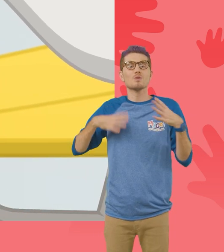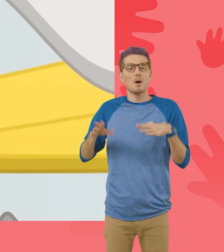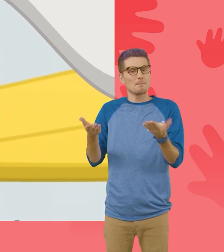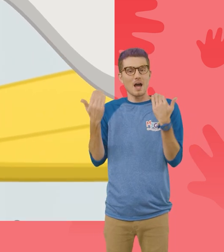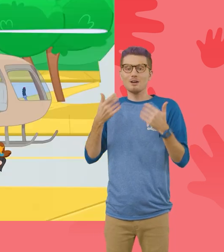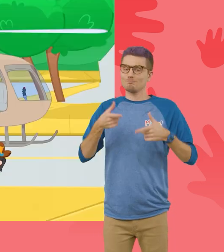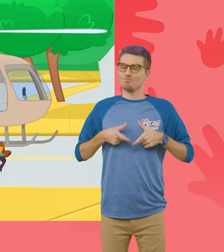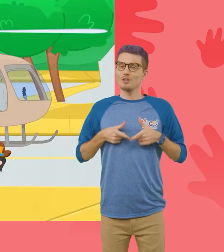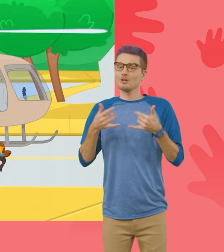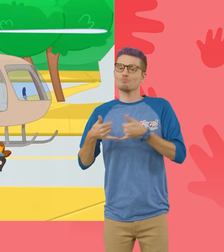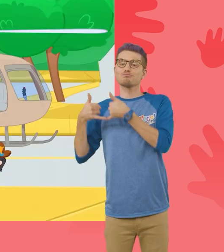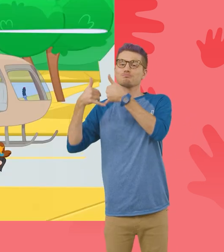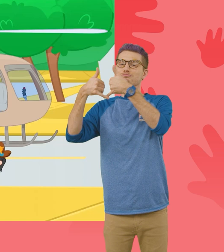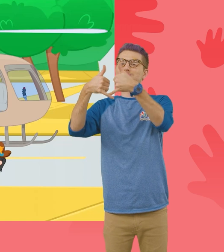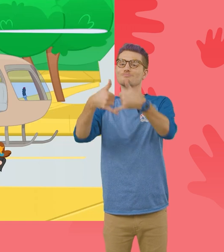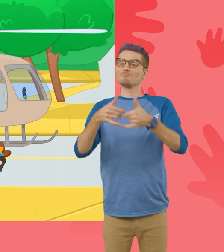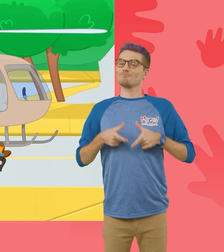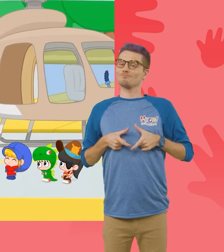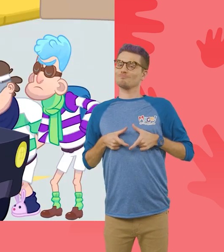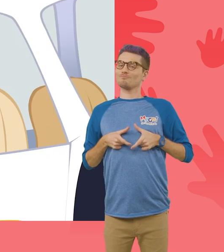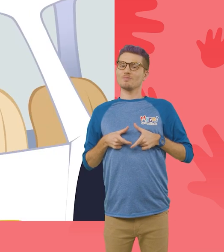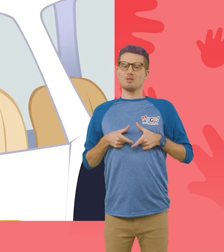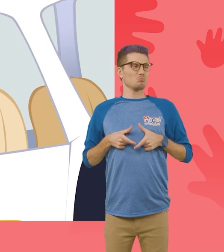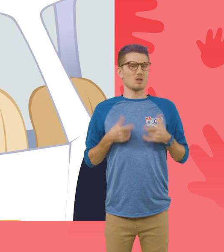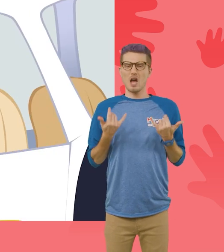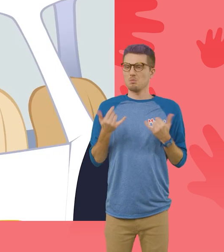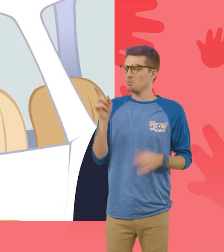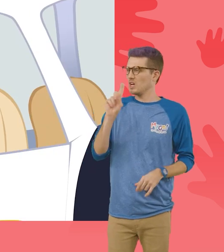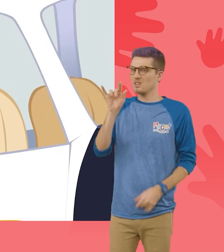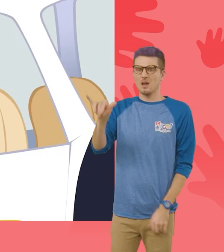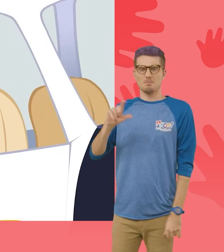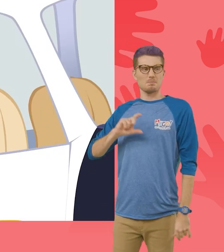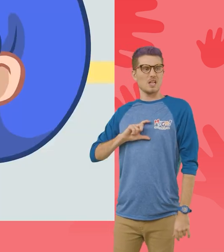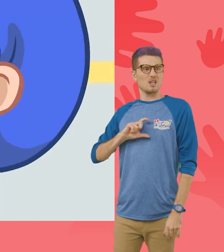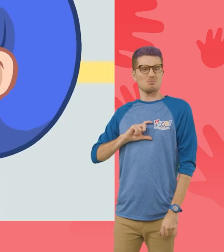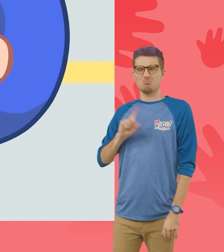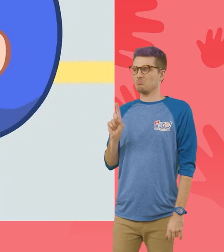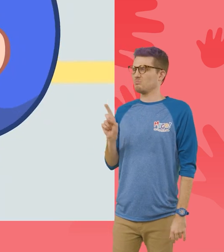you a medal. Now, where is that mayor?